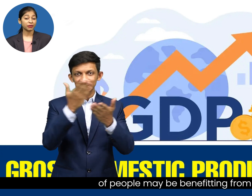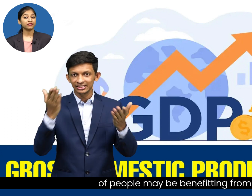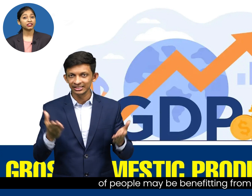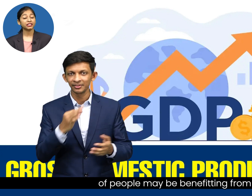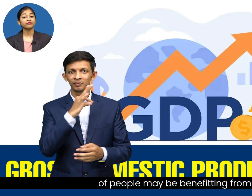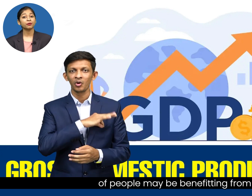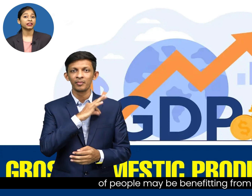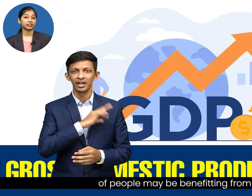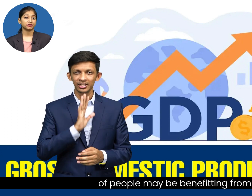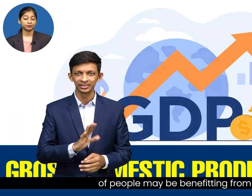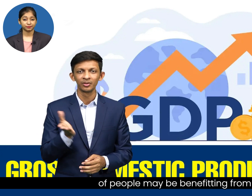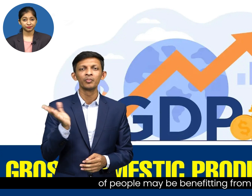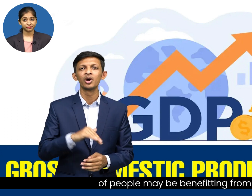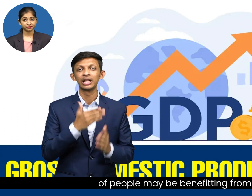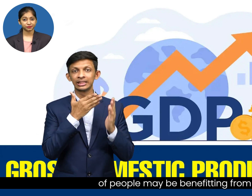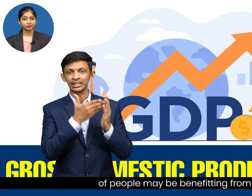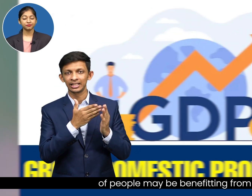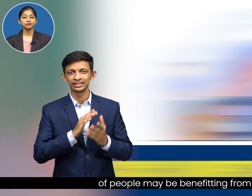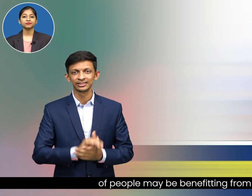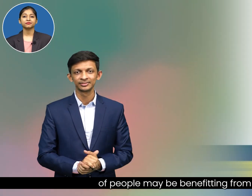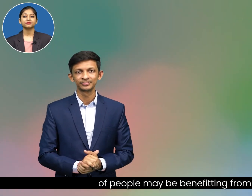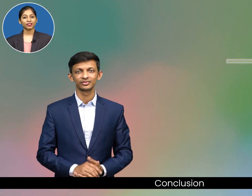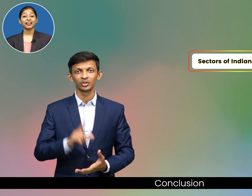be benefiting from it.